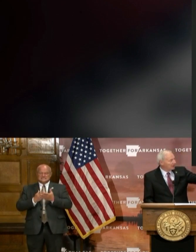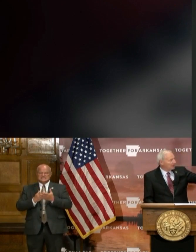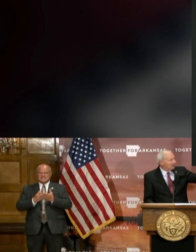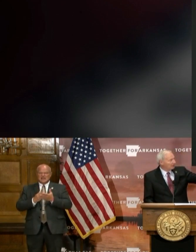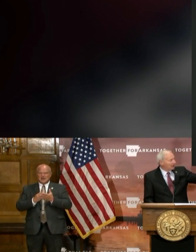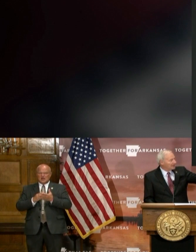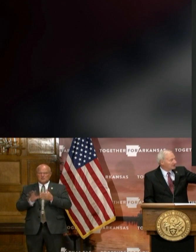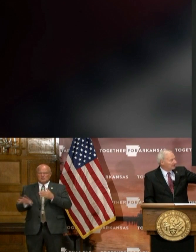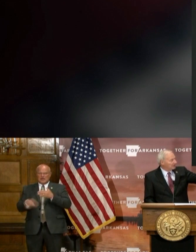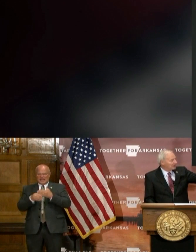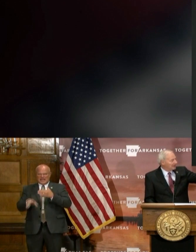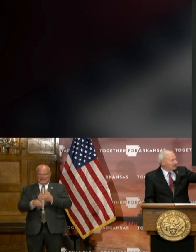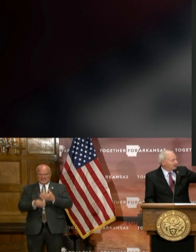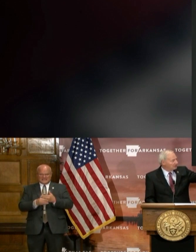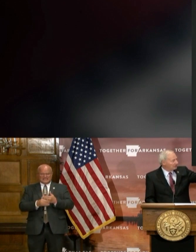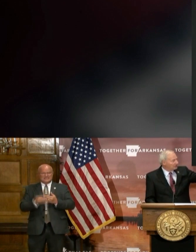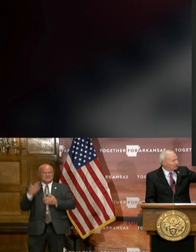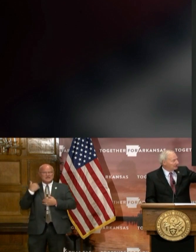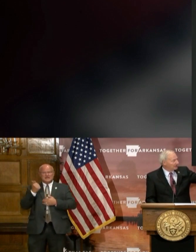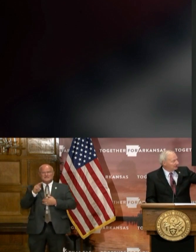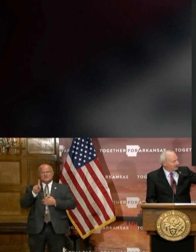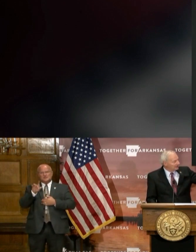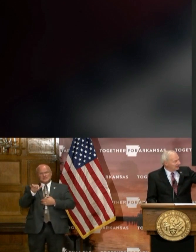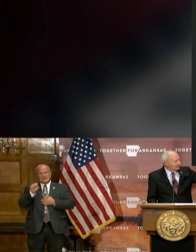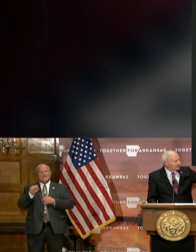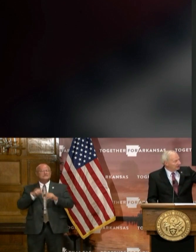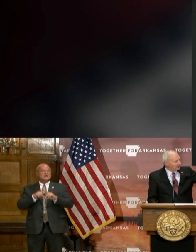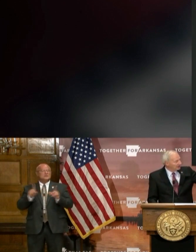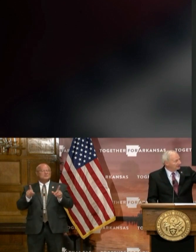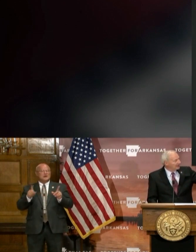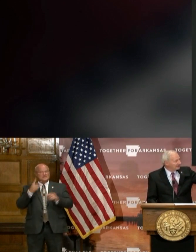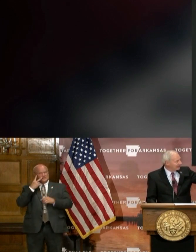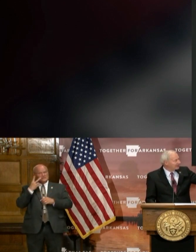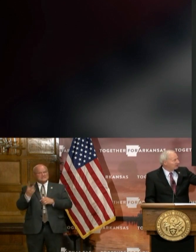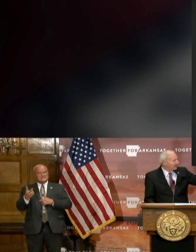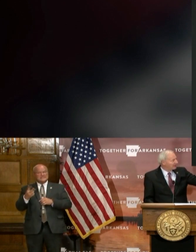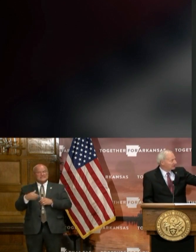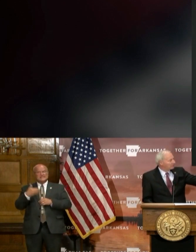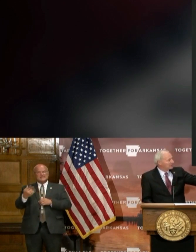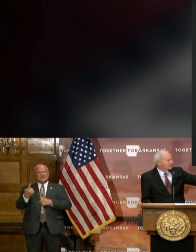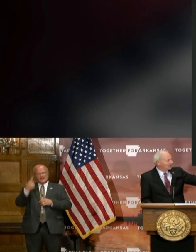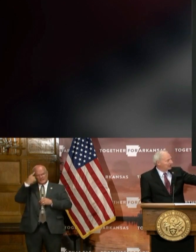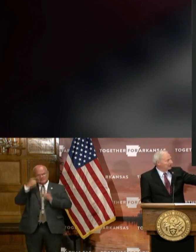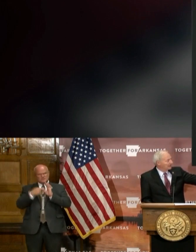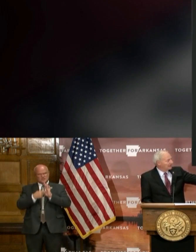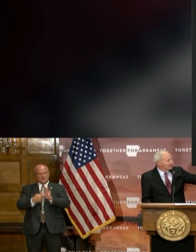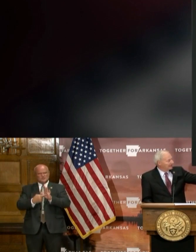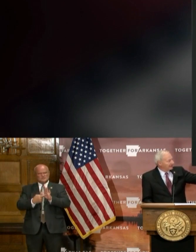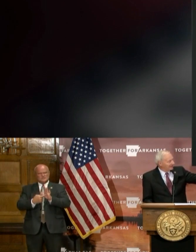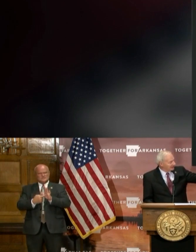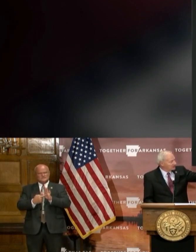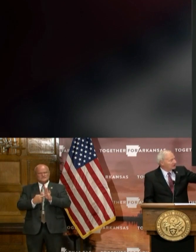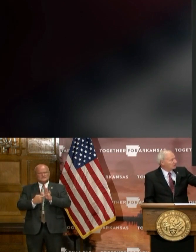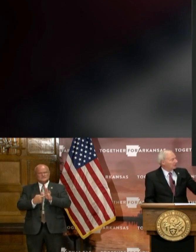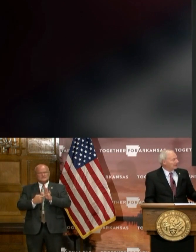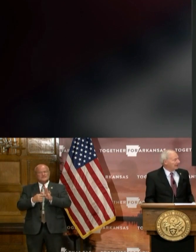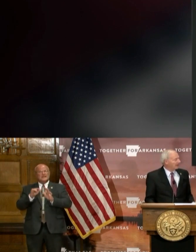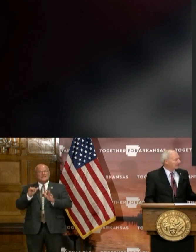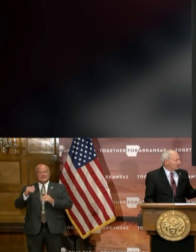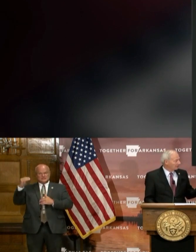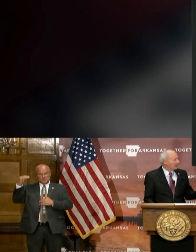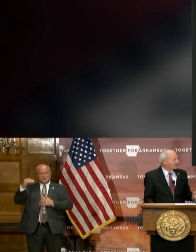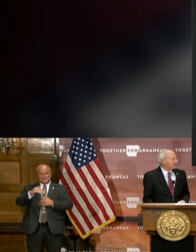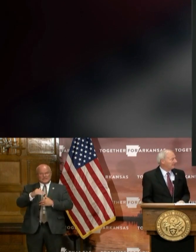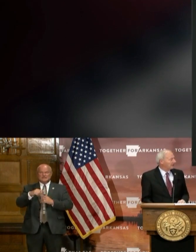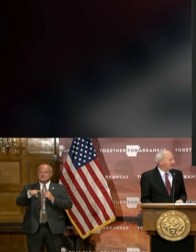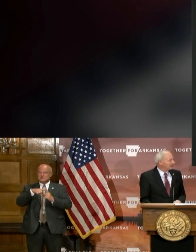backfill for the last couple of days, but you can see the trend, and the next one I think shows the trend that's just going